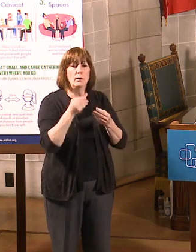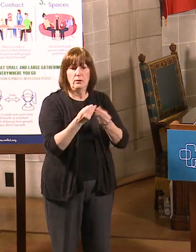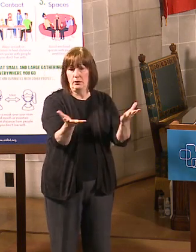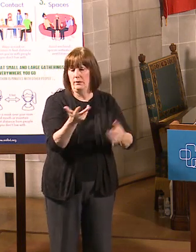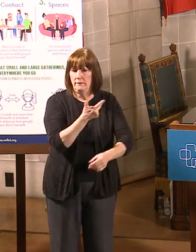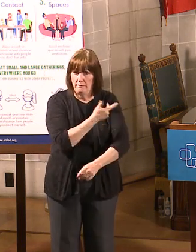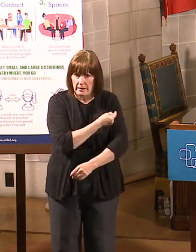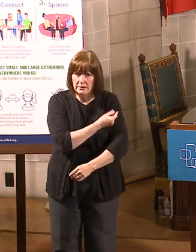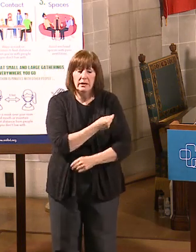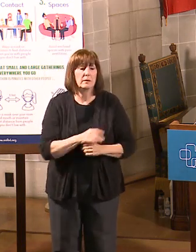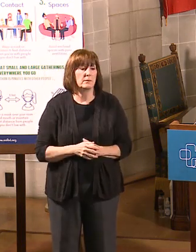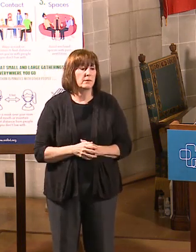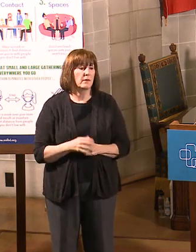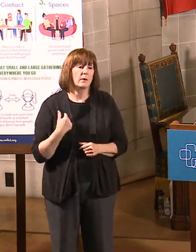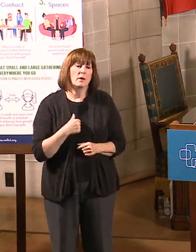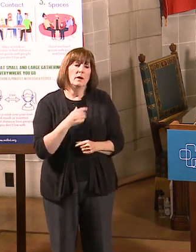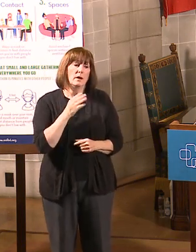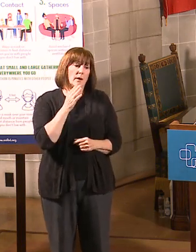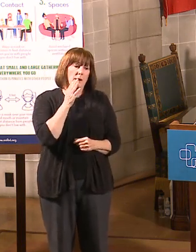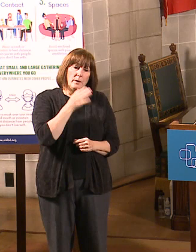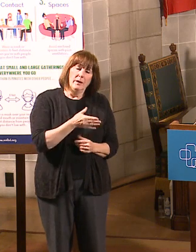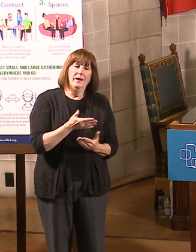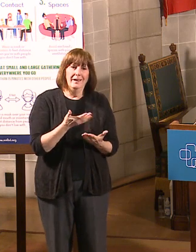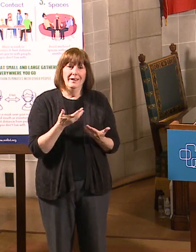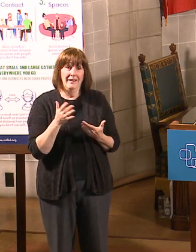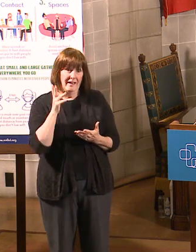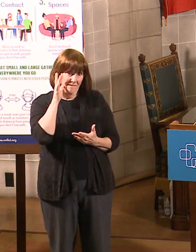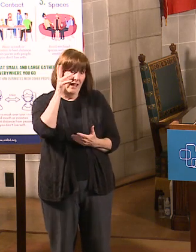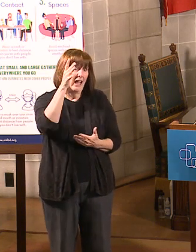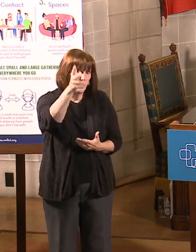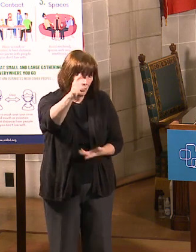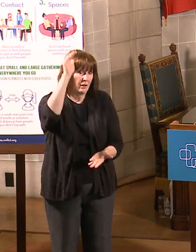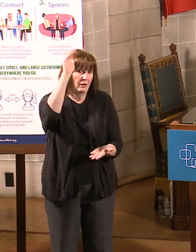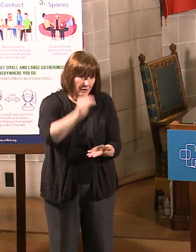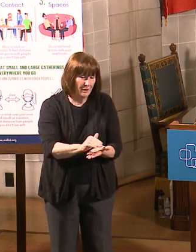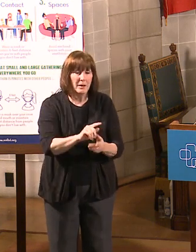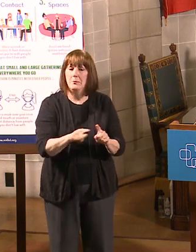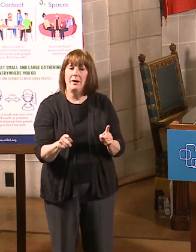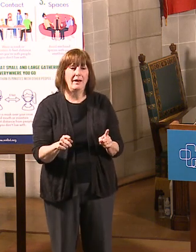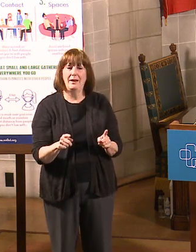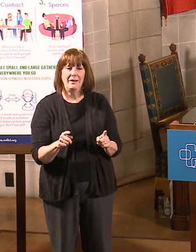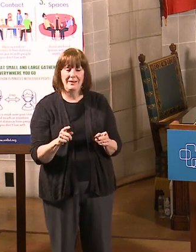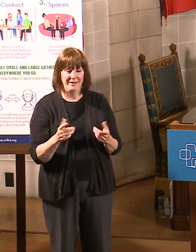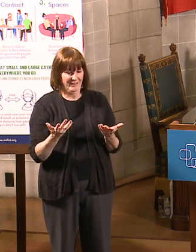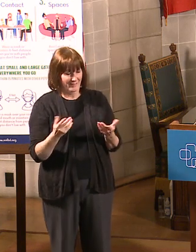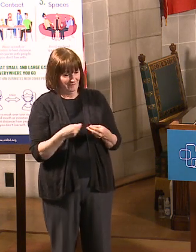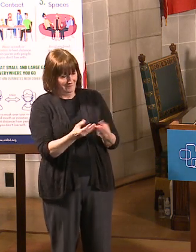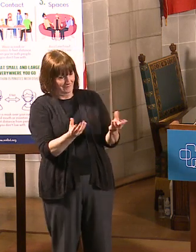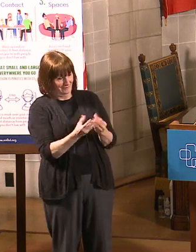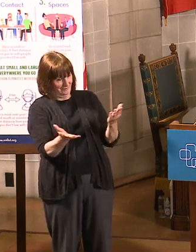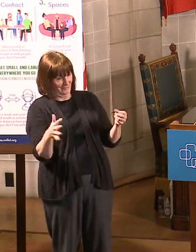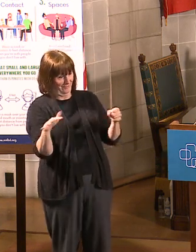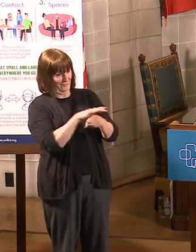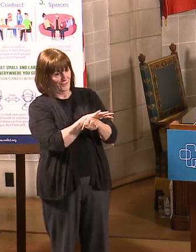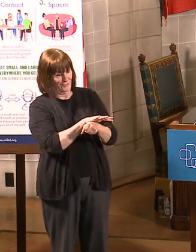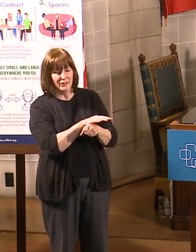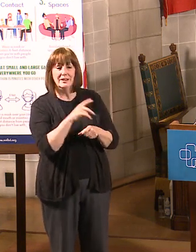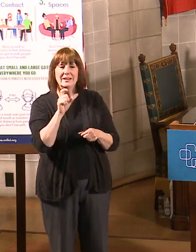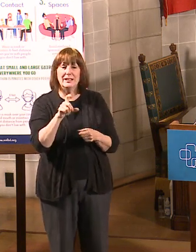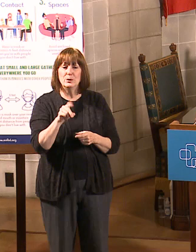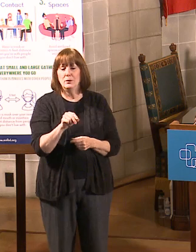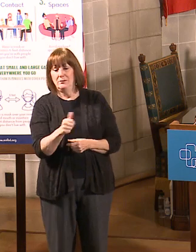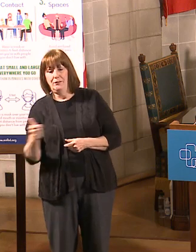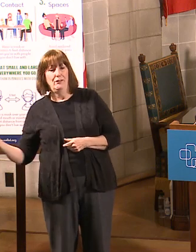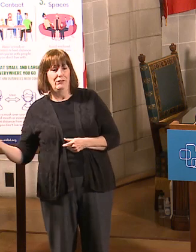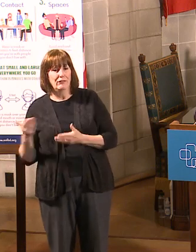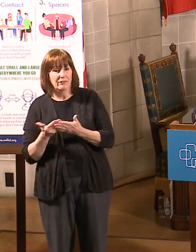So we are going to need to continue to be able to slow the spread of the virus until we have wide distribution of that vaccine to be able to help